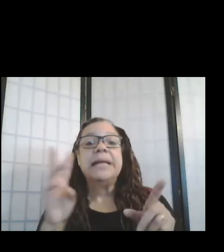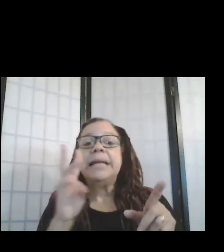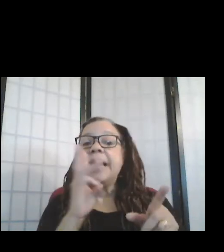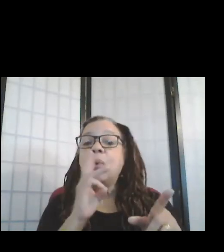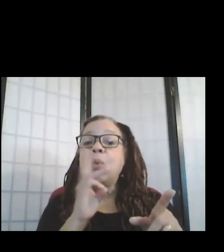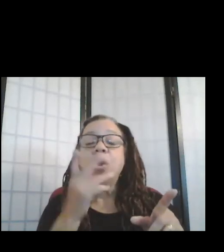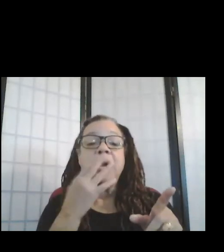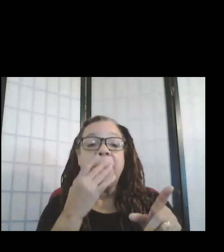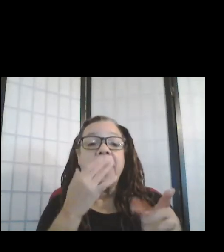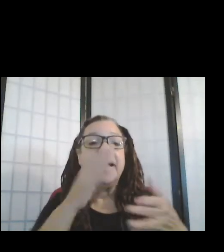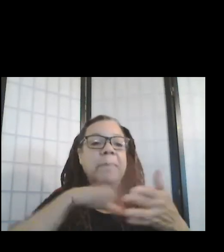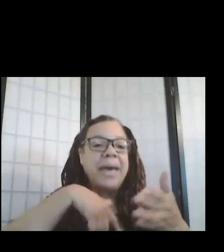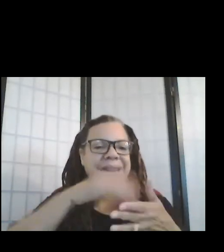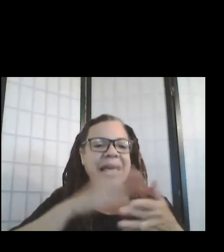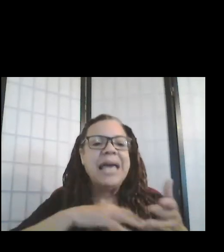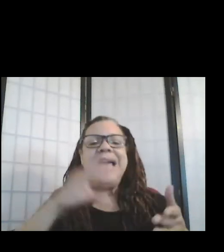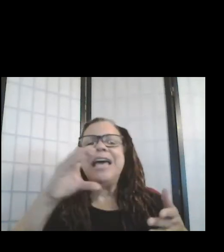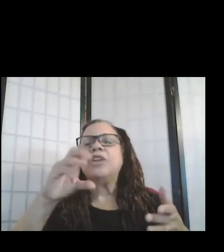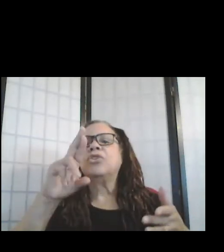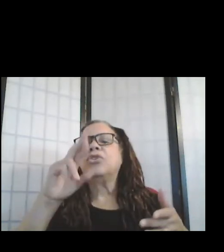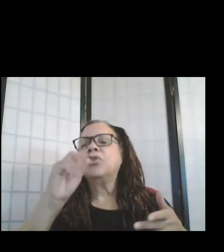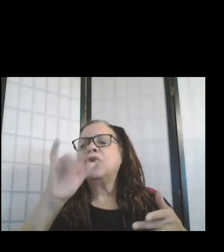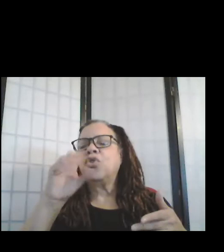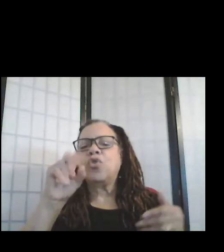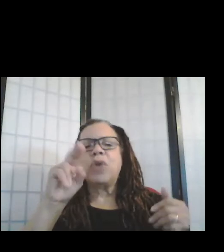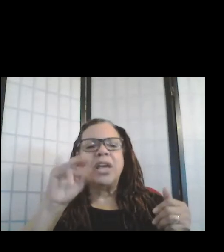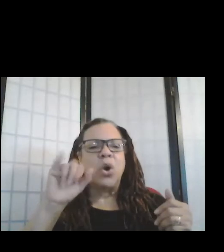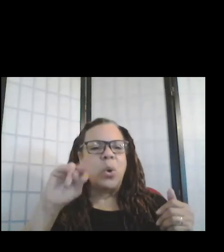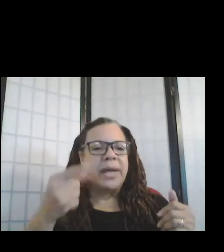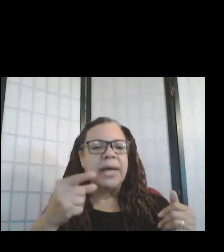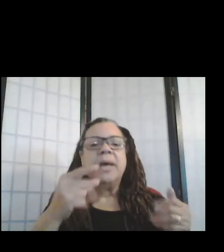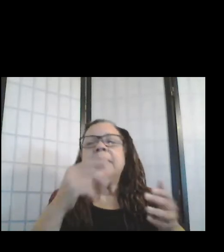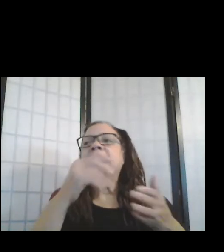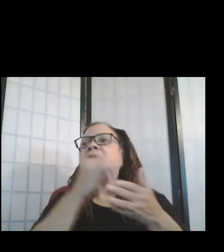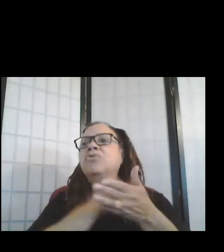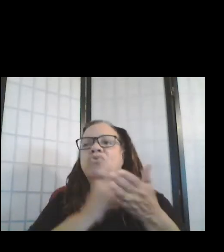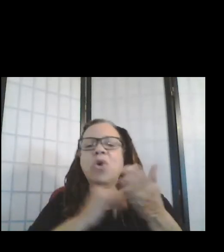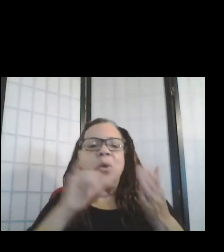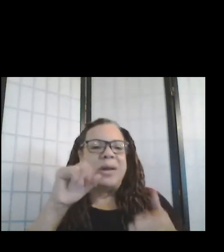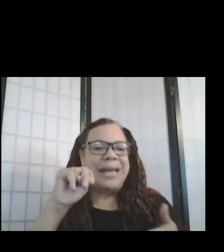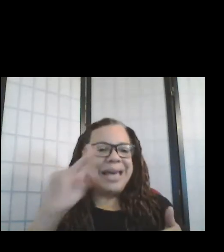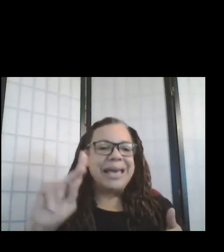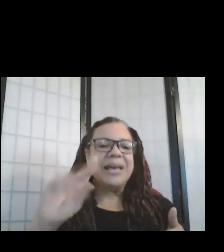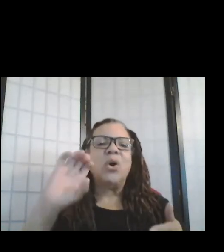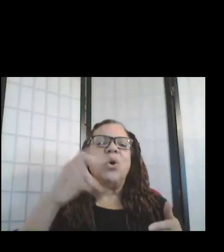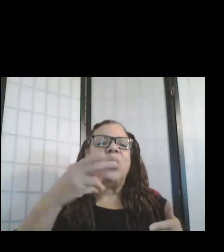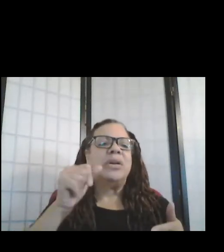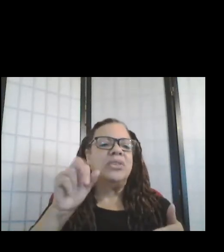painting and yeah, crayoning and drawing with ink or with charcoal or writing